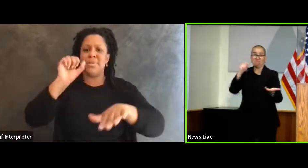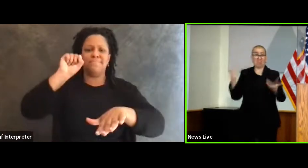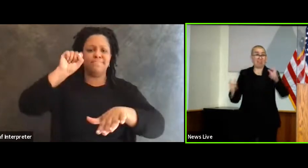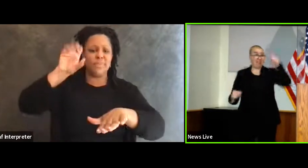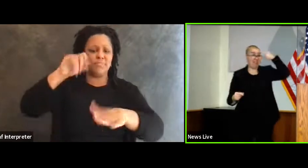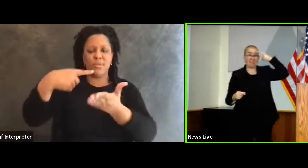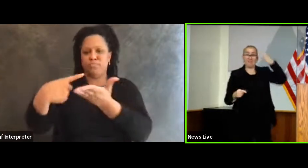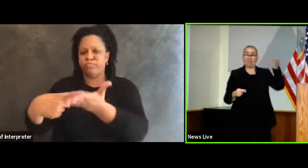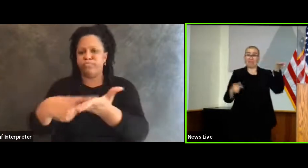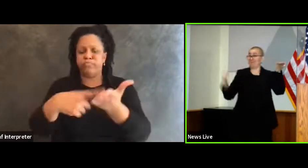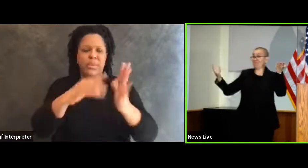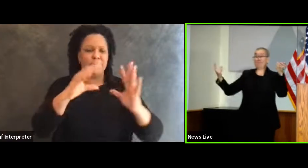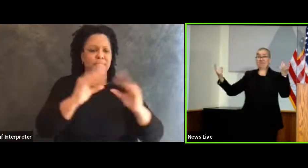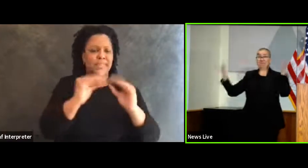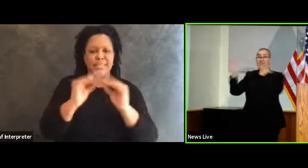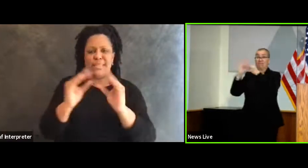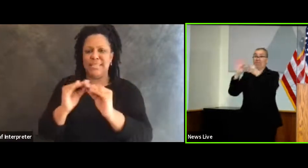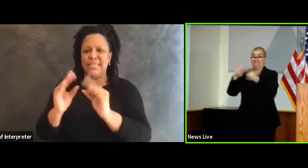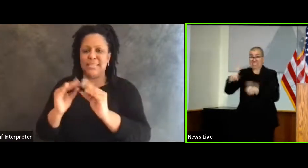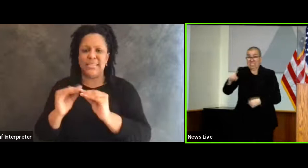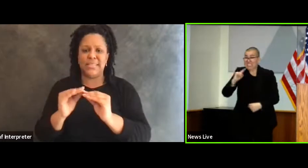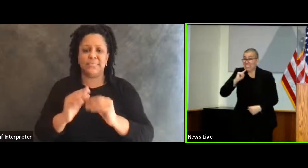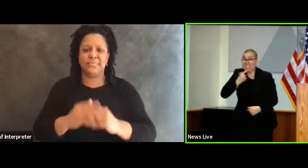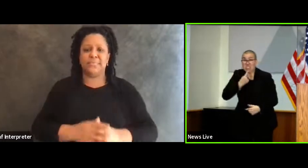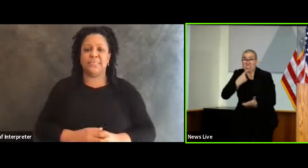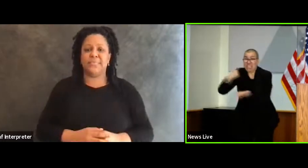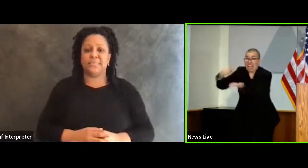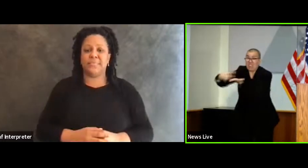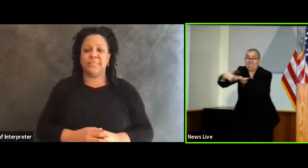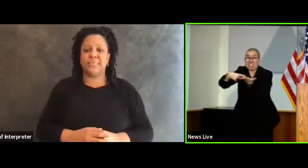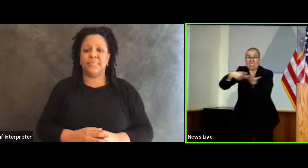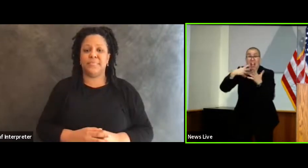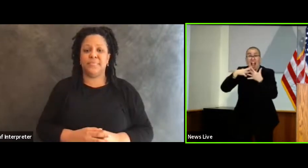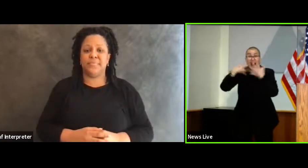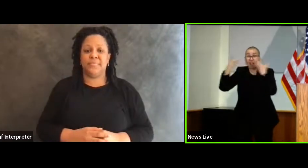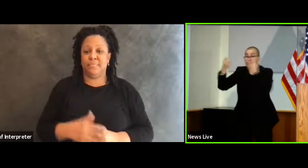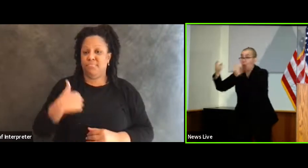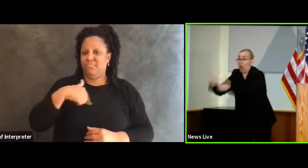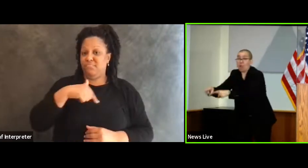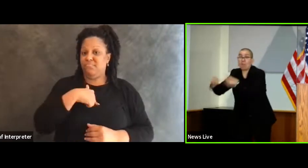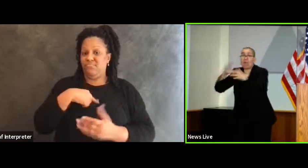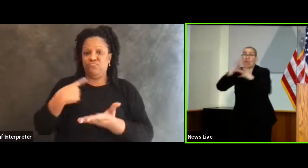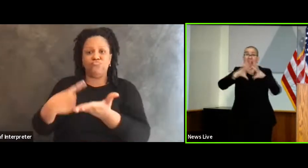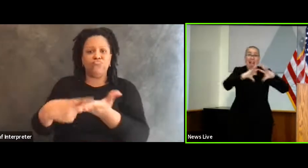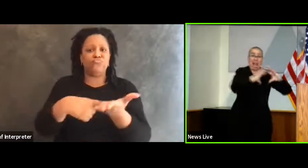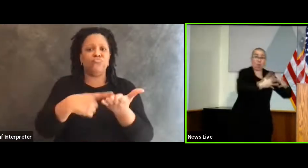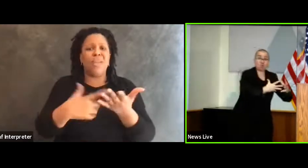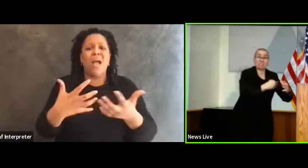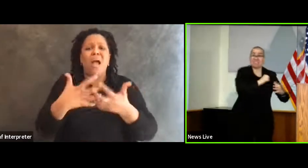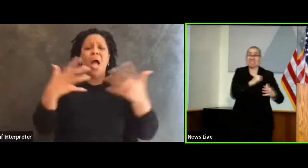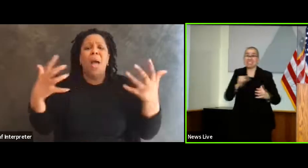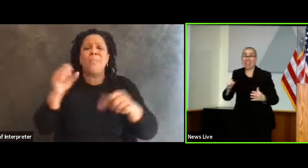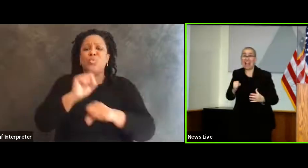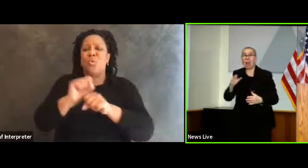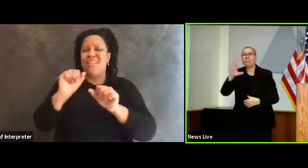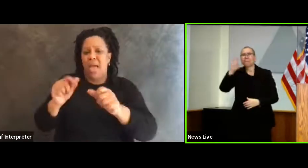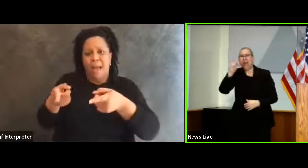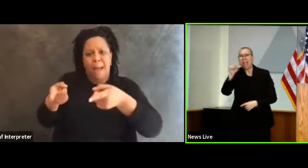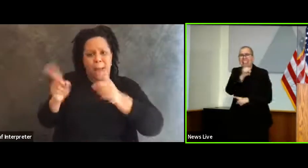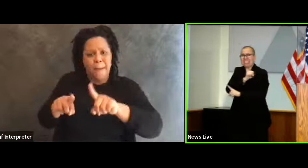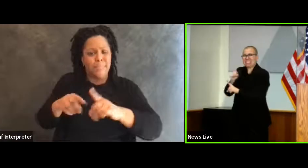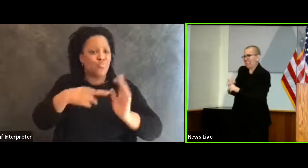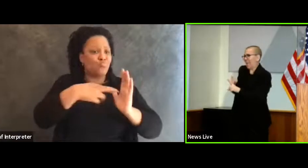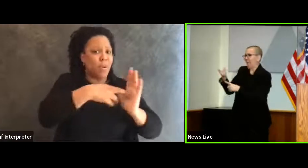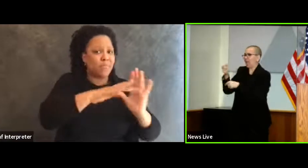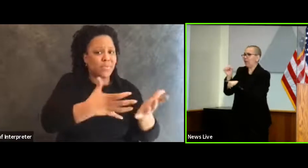we had a rather intense conversation about how much work has happened in the House and how little work had happened in the Senate. And then I think in response to